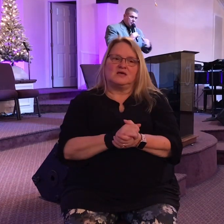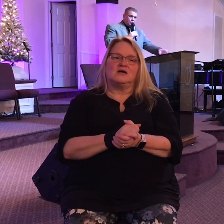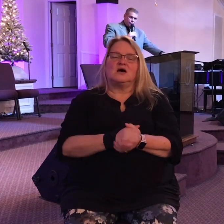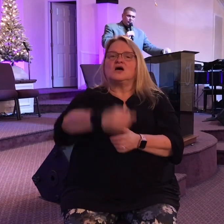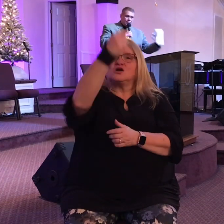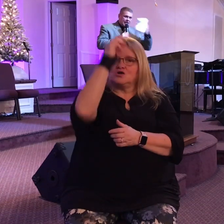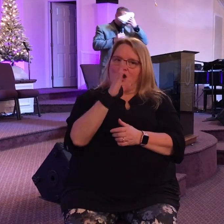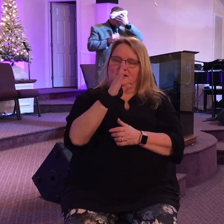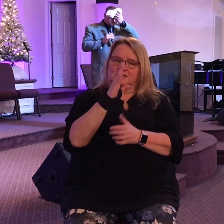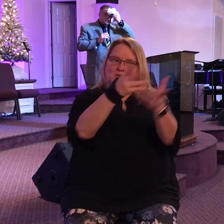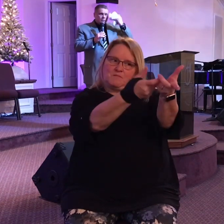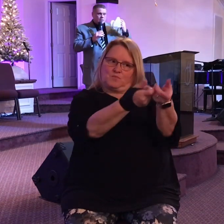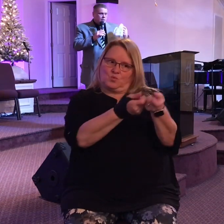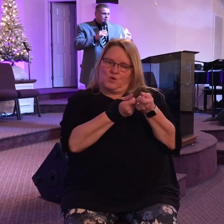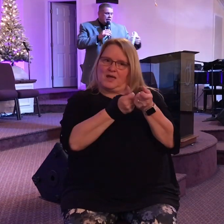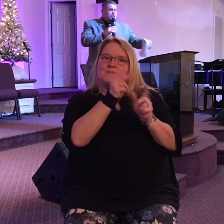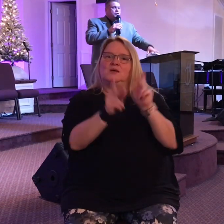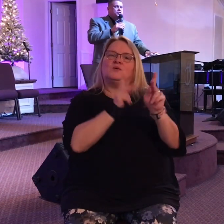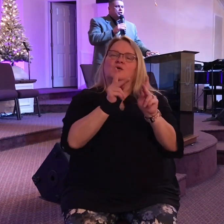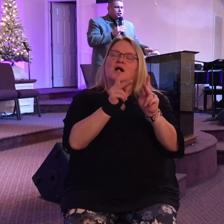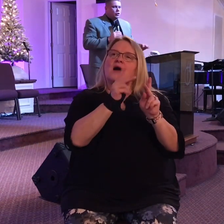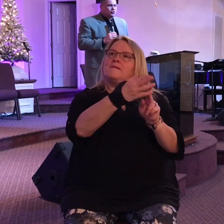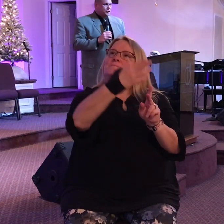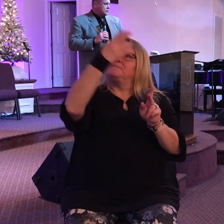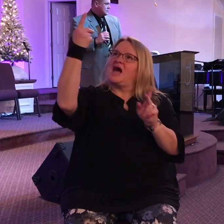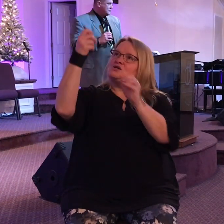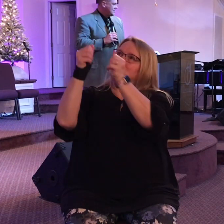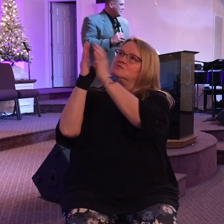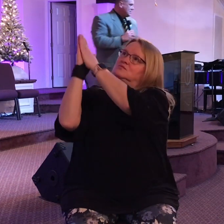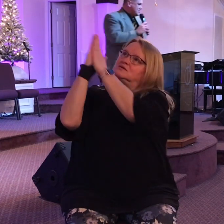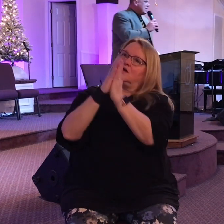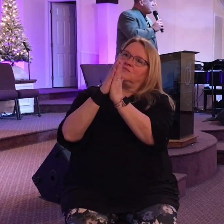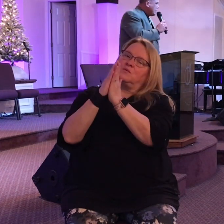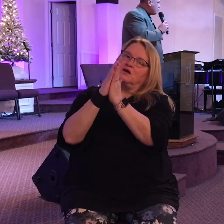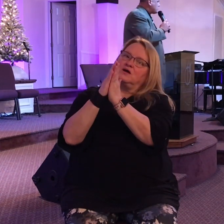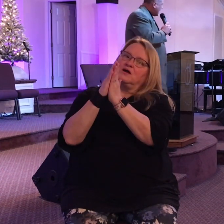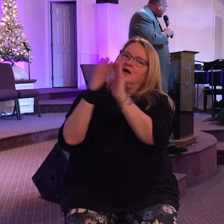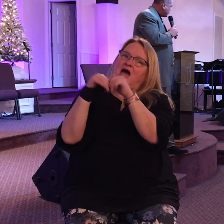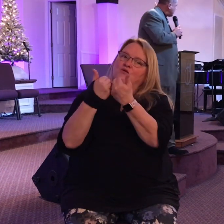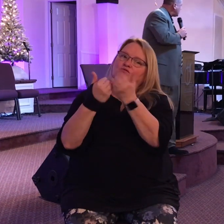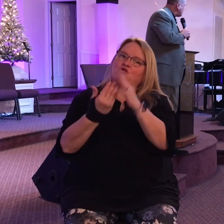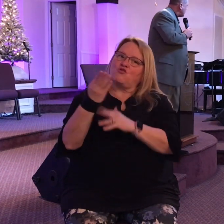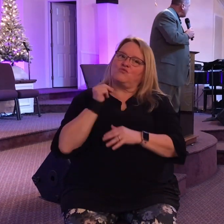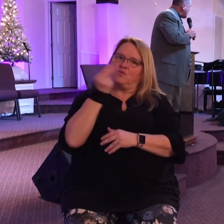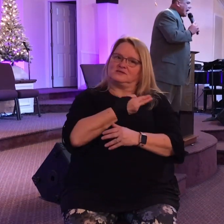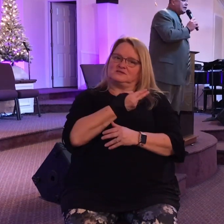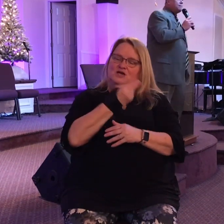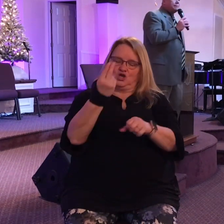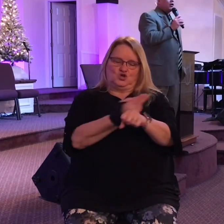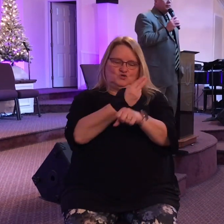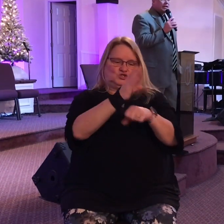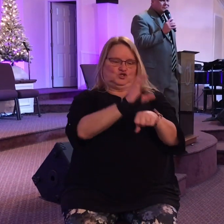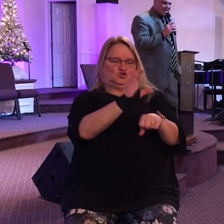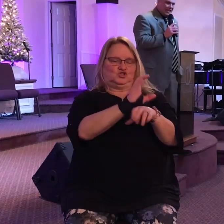himself through the ambassadors. He's using the church to get people saved. And